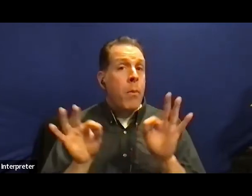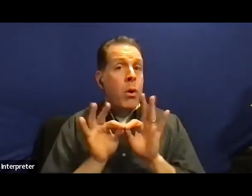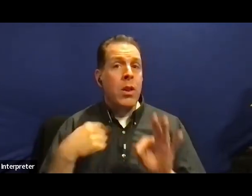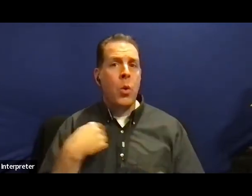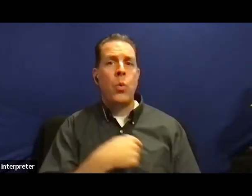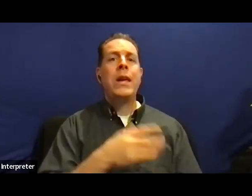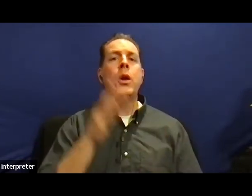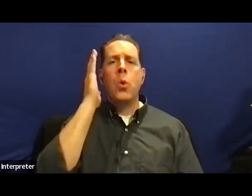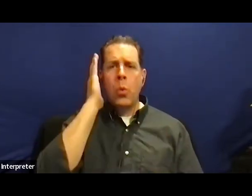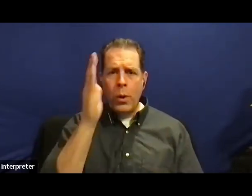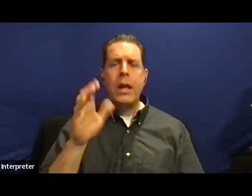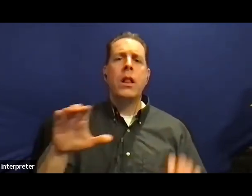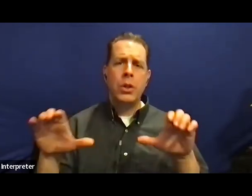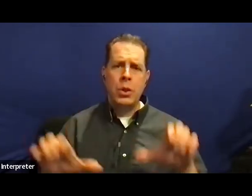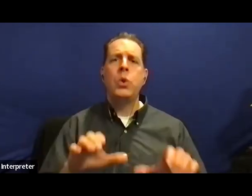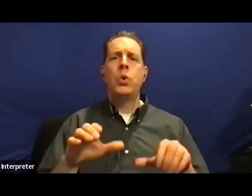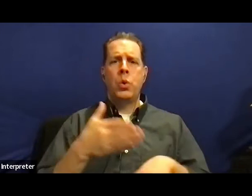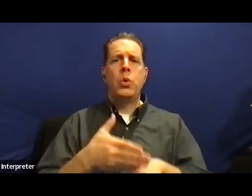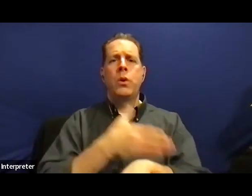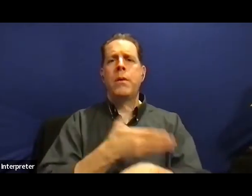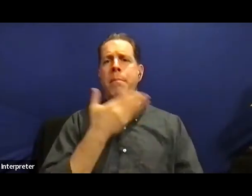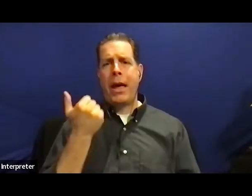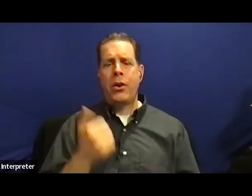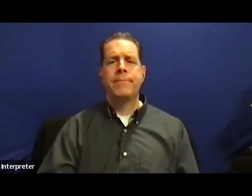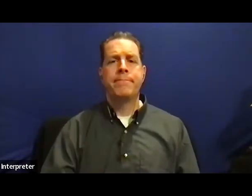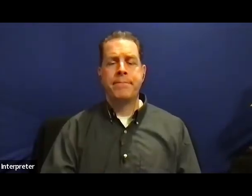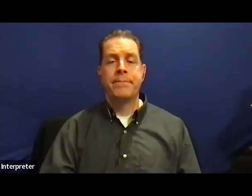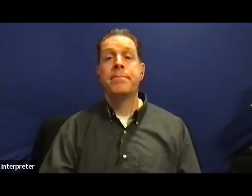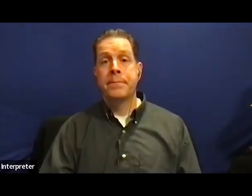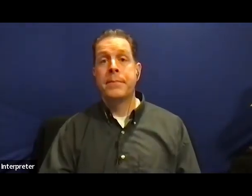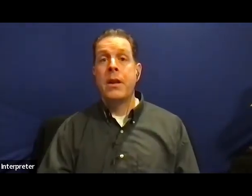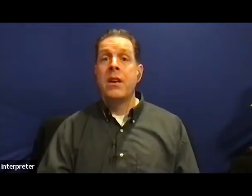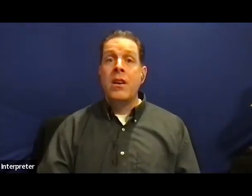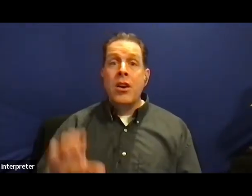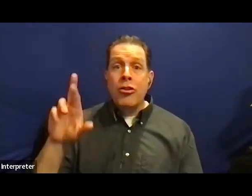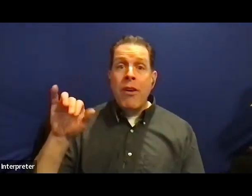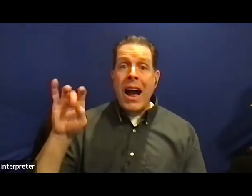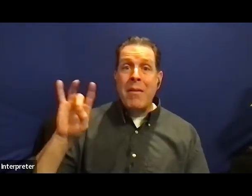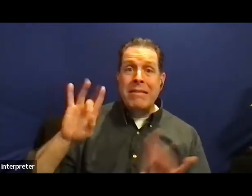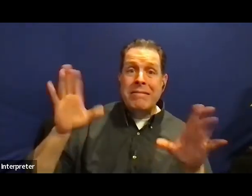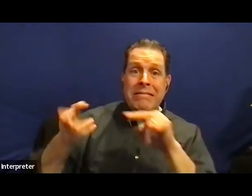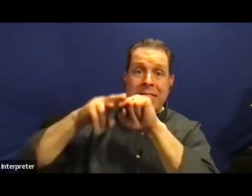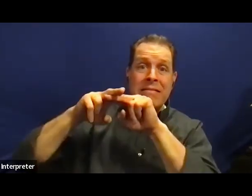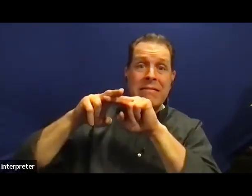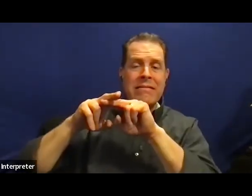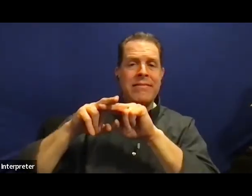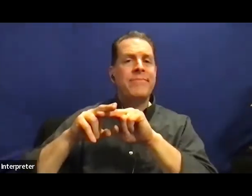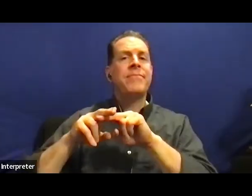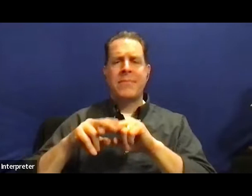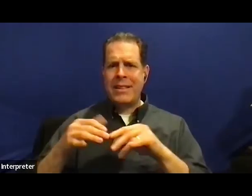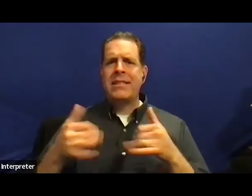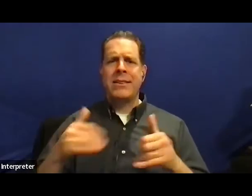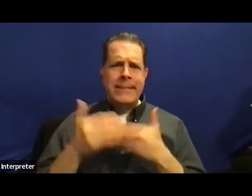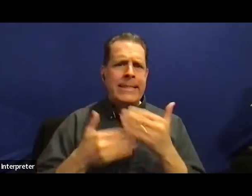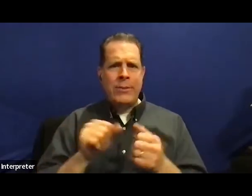we will do better. While rising crime rates may be grim, we have been taking steps to